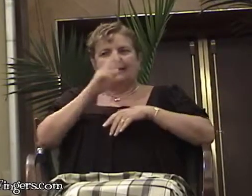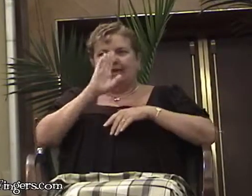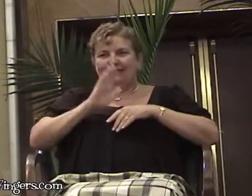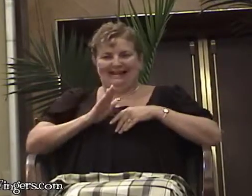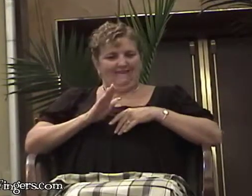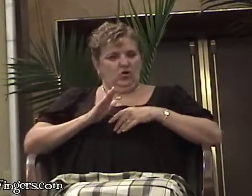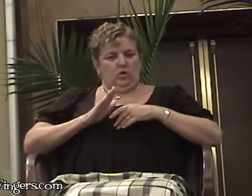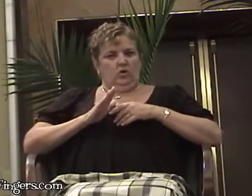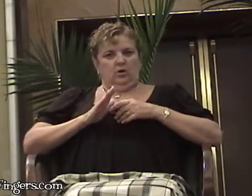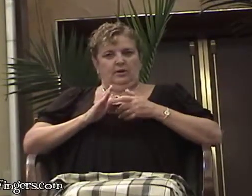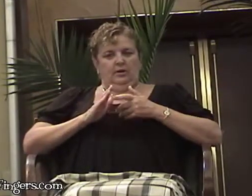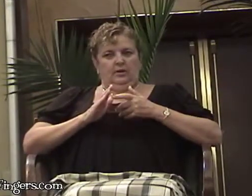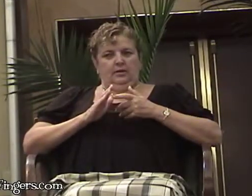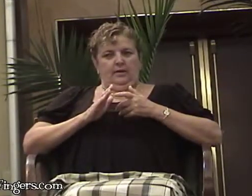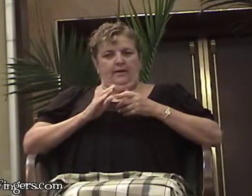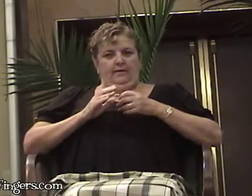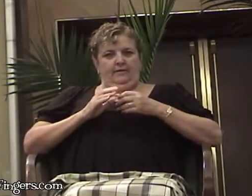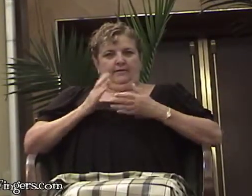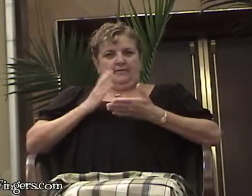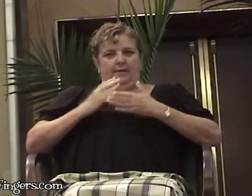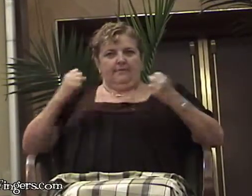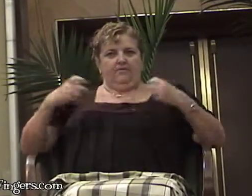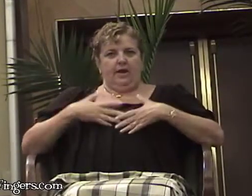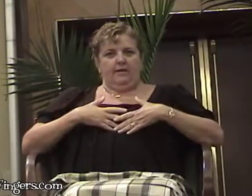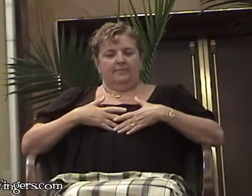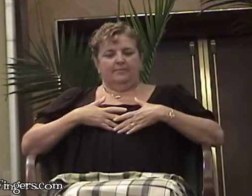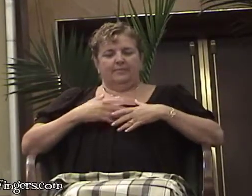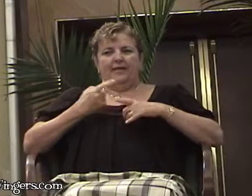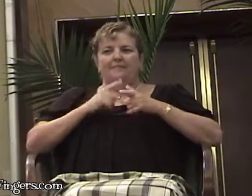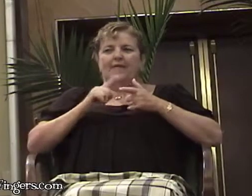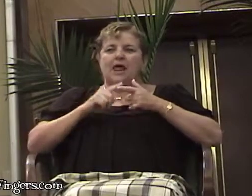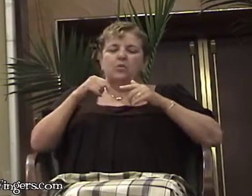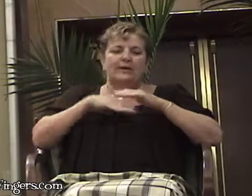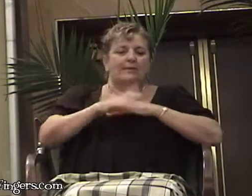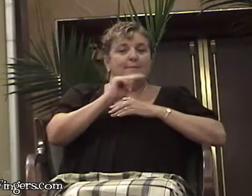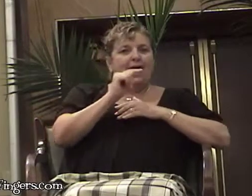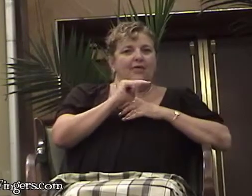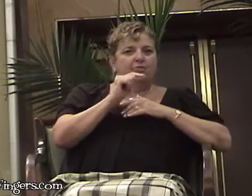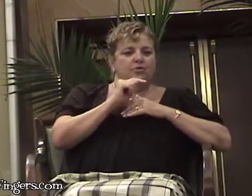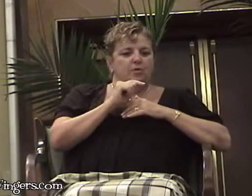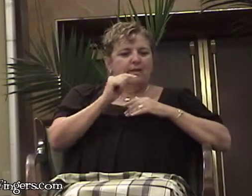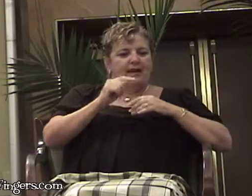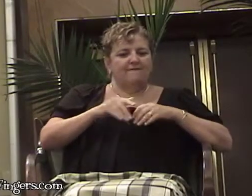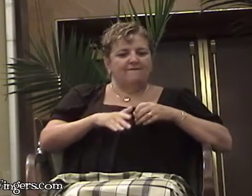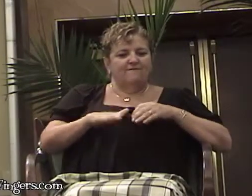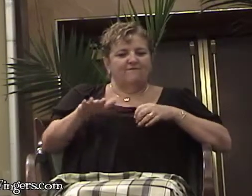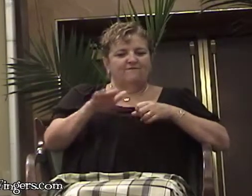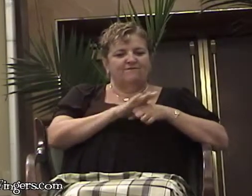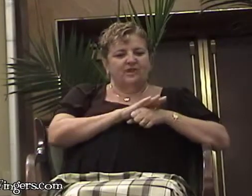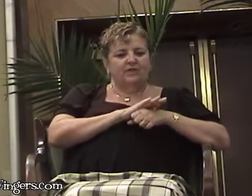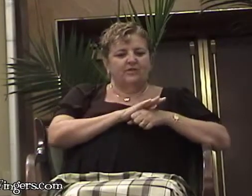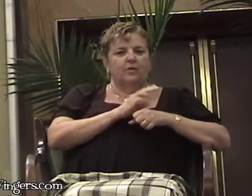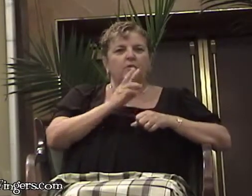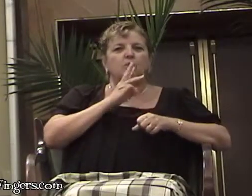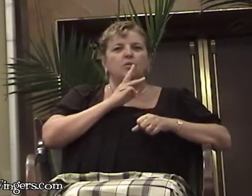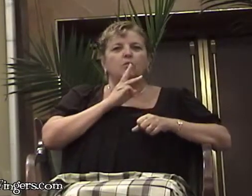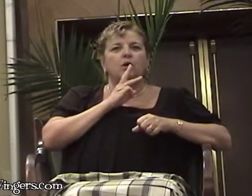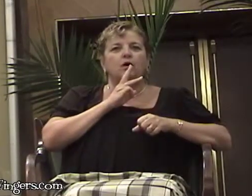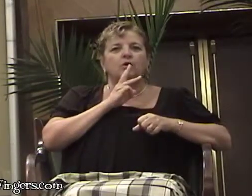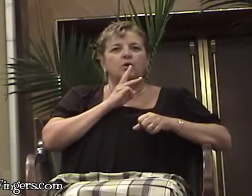had a blow dryer. I was going to pull the blow dryer into the tub and make it appear nice and not electrocution. But every time I pulled a blow dryer into the tub, it would come unplugged. I was